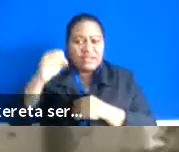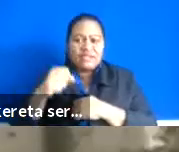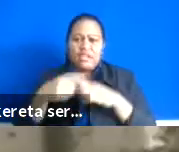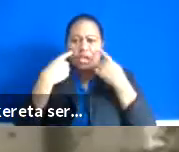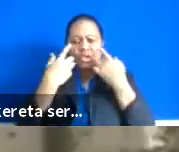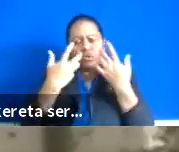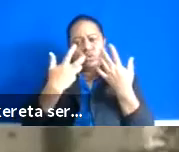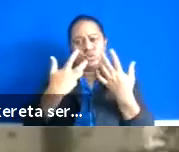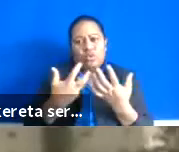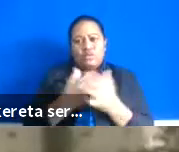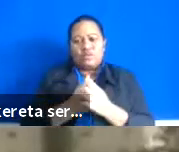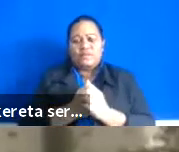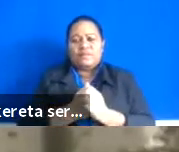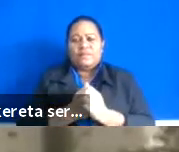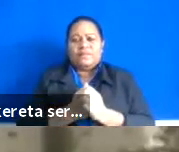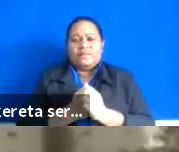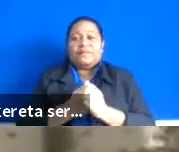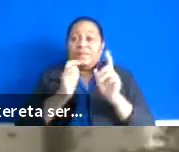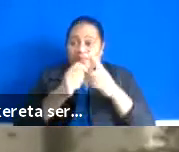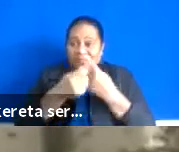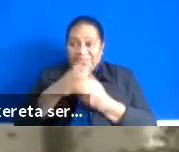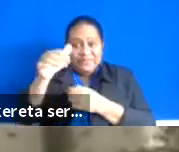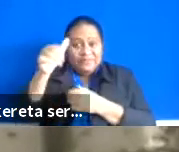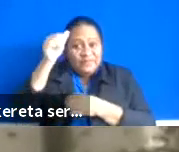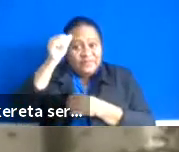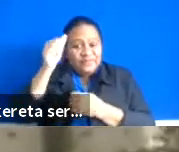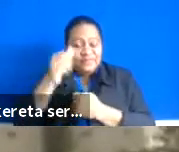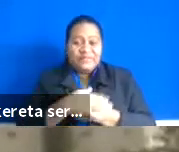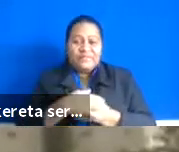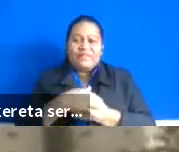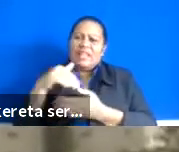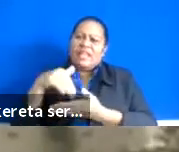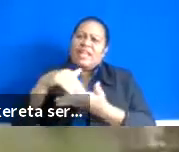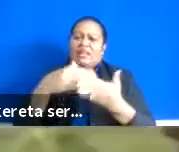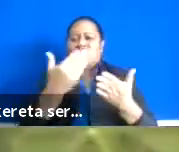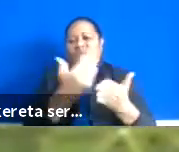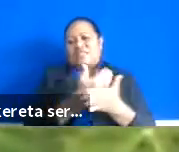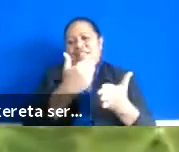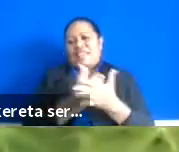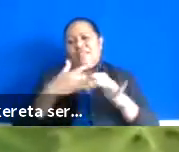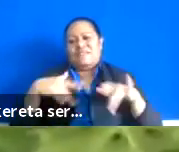this traditional knowledge has helped save their lives in the past.